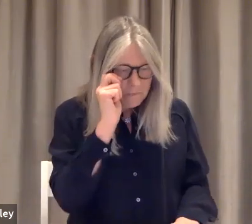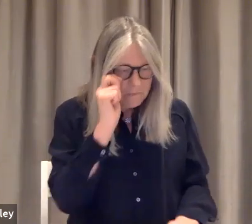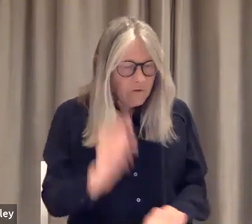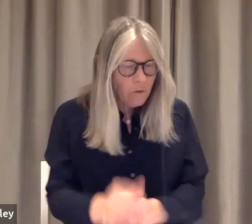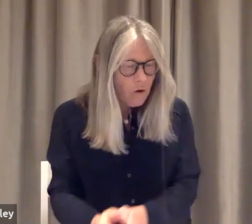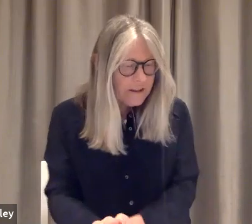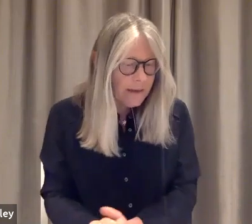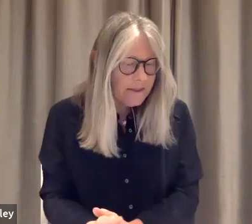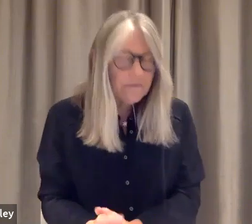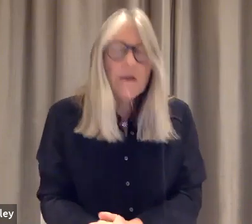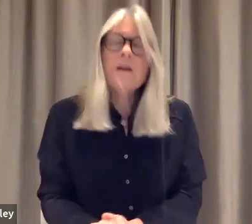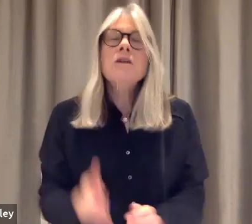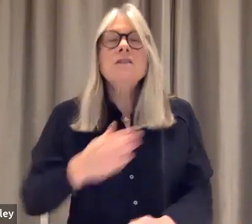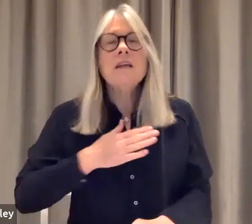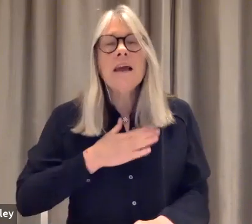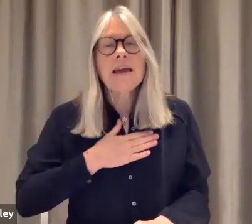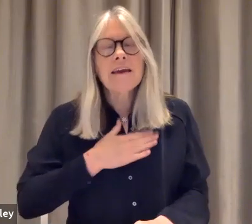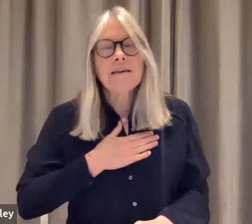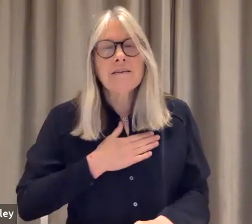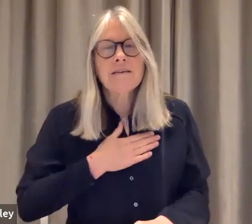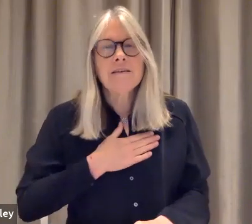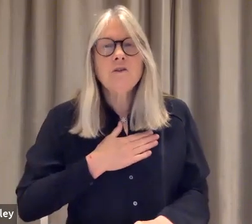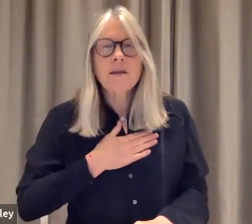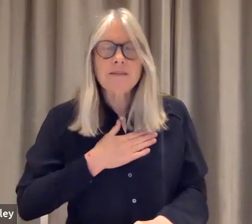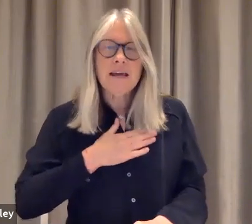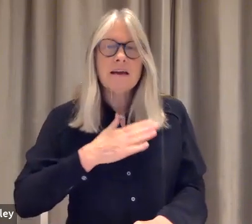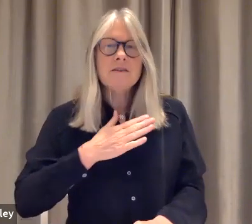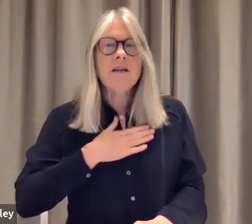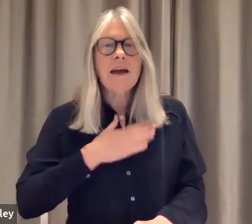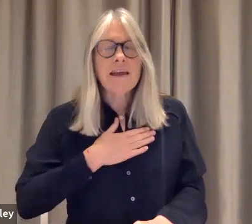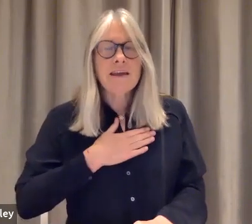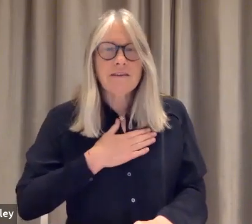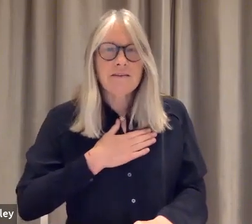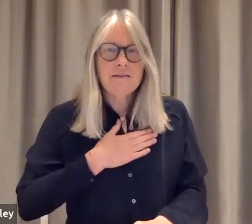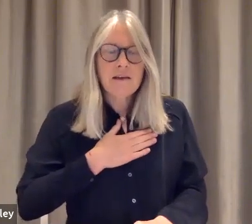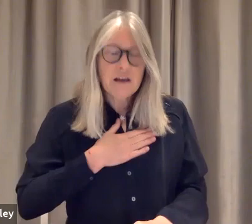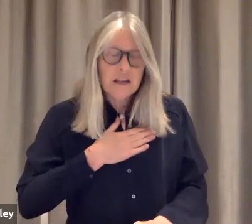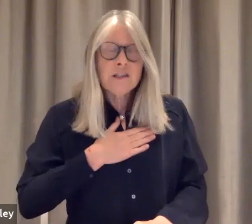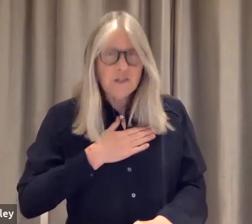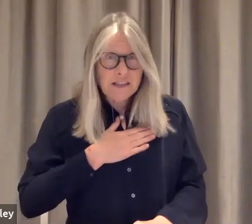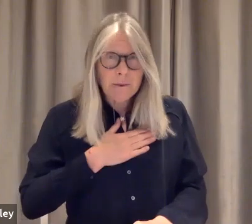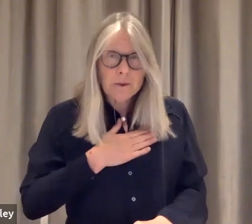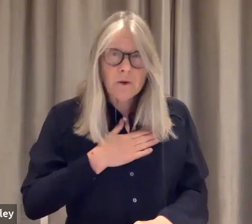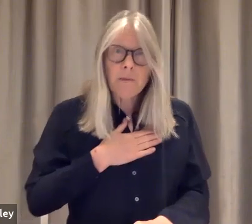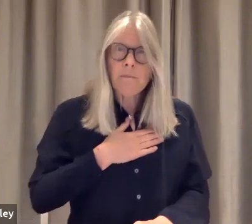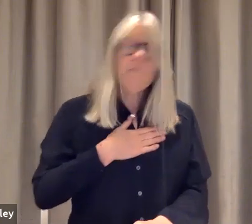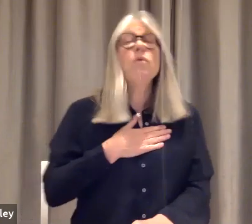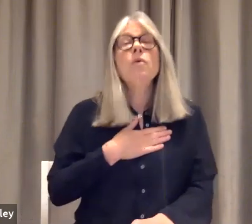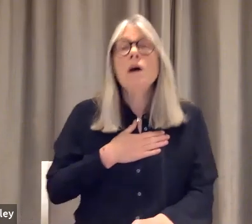A few more concepts. To like. 2 taps here. To like. So just like we were talking before,